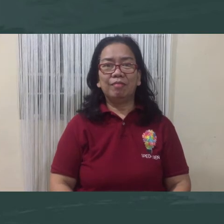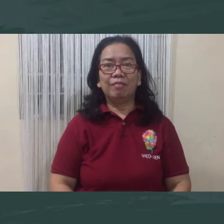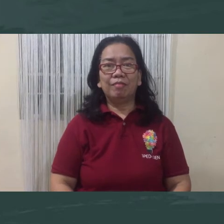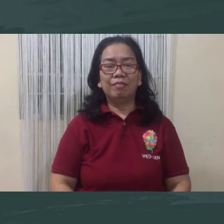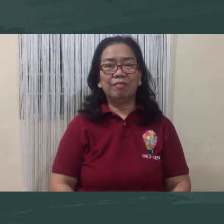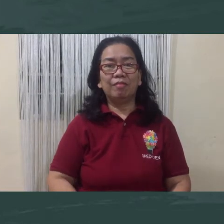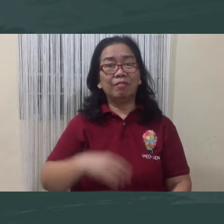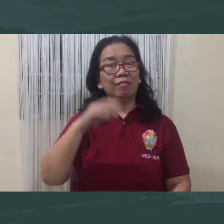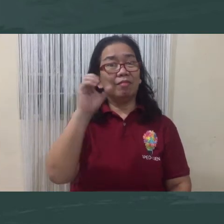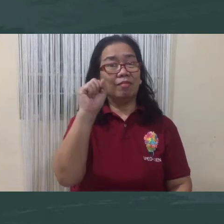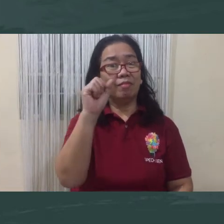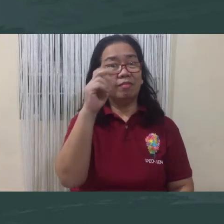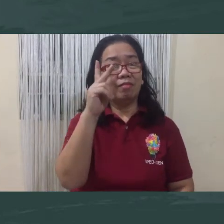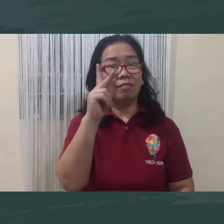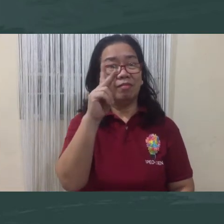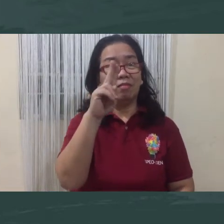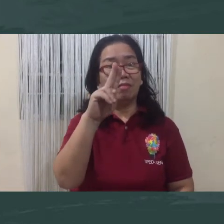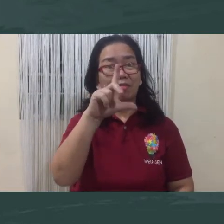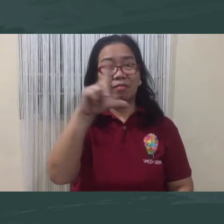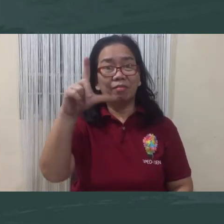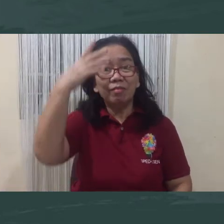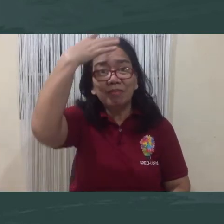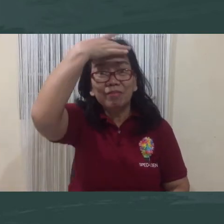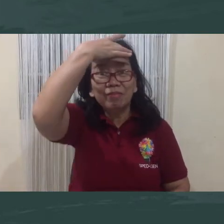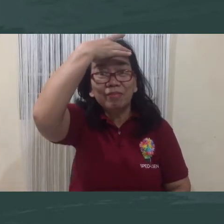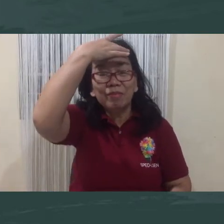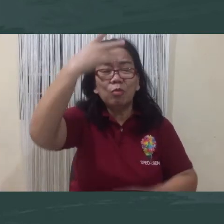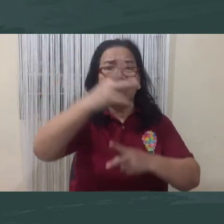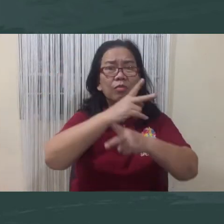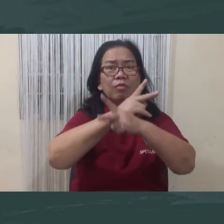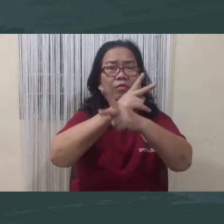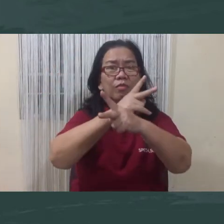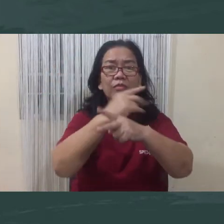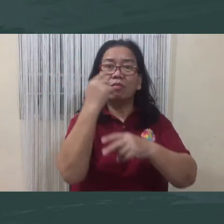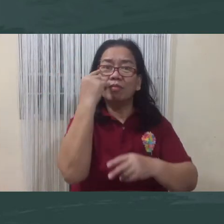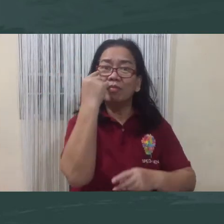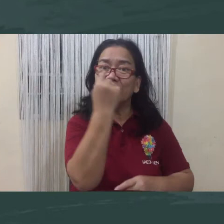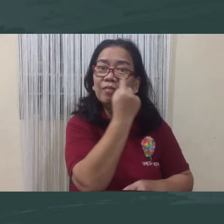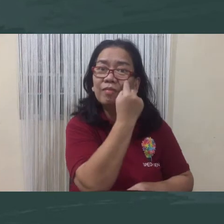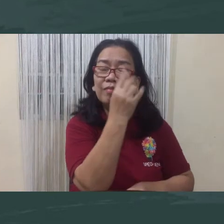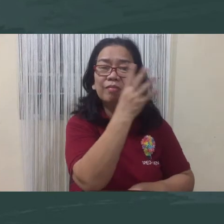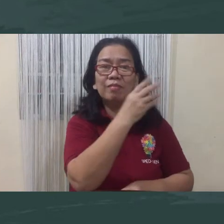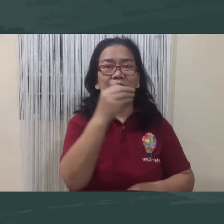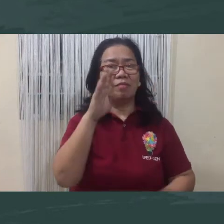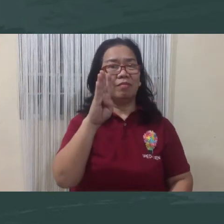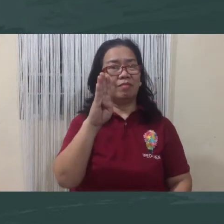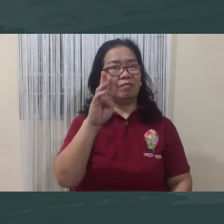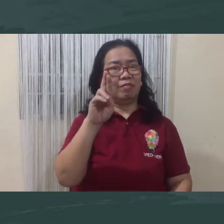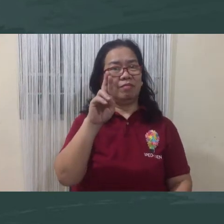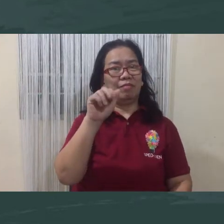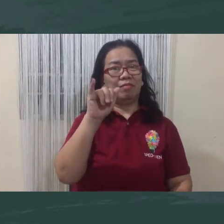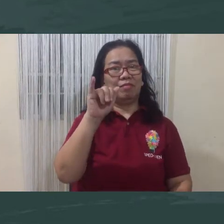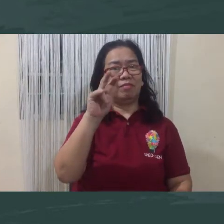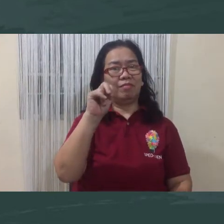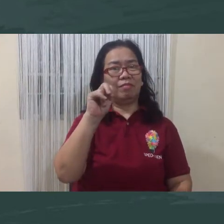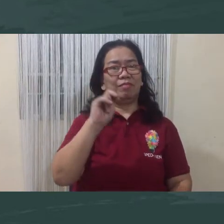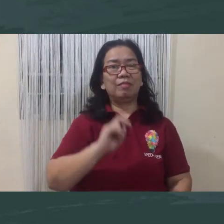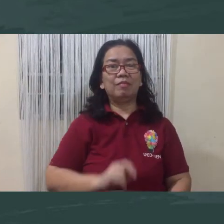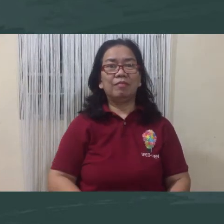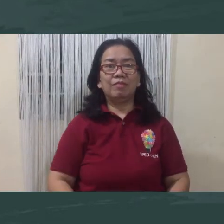Our skull protects the eyes and the brain.